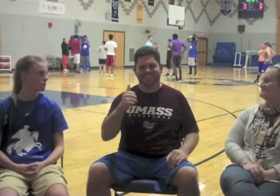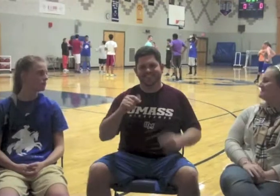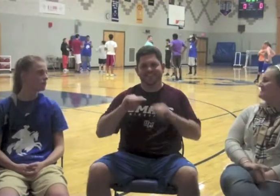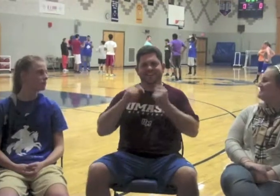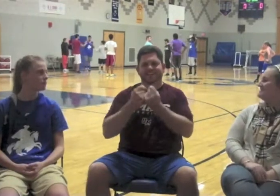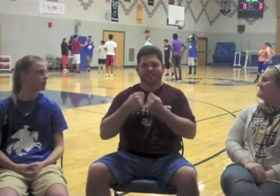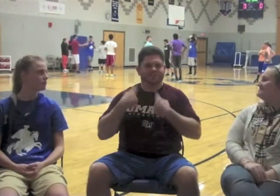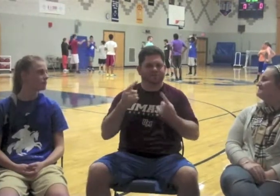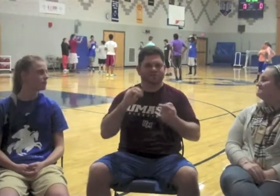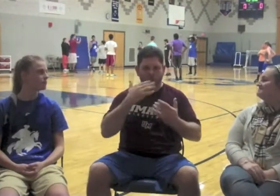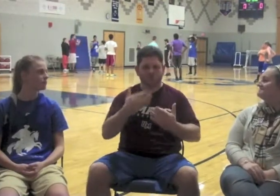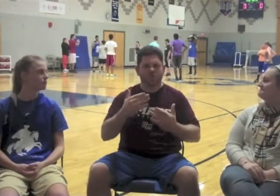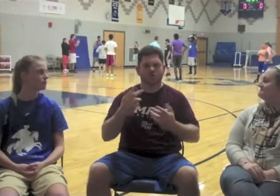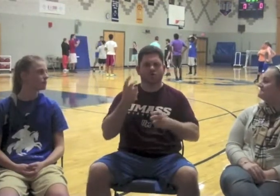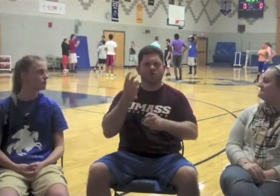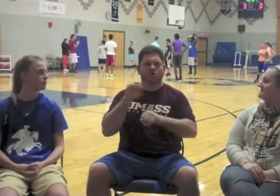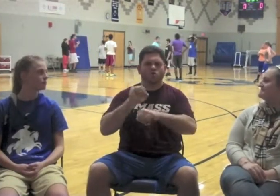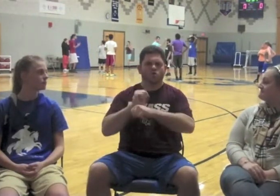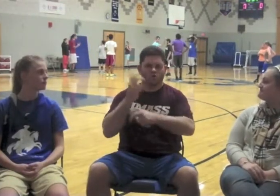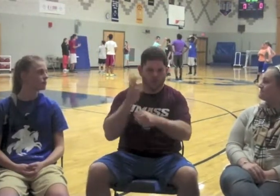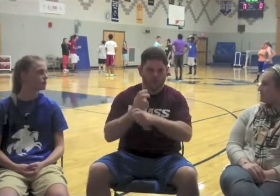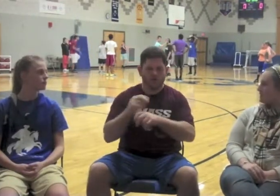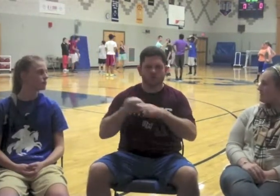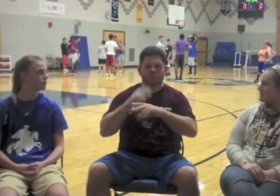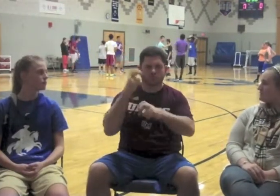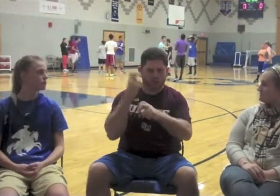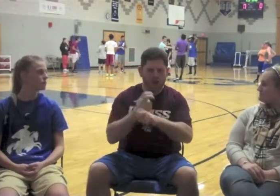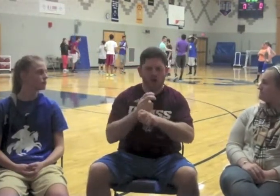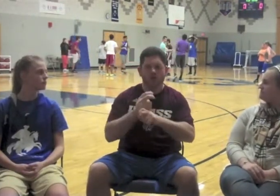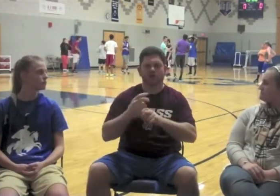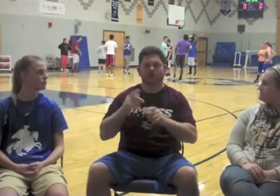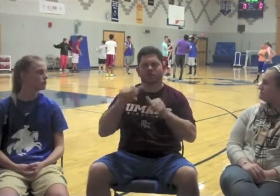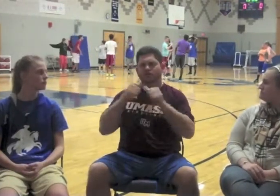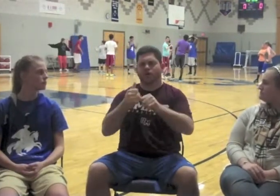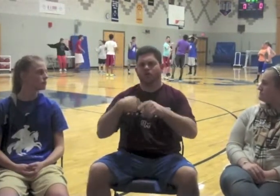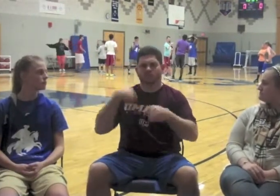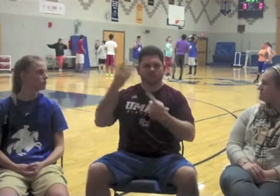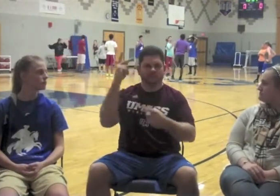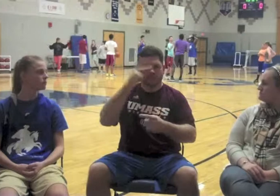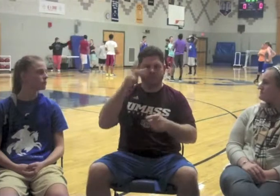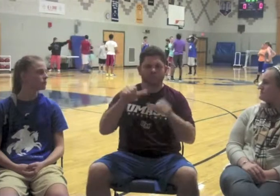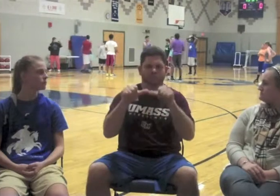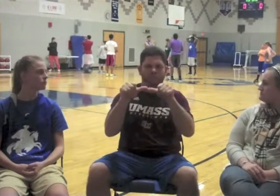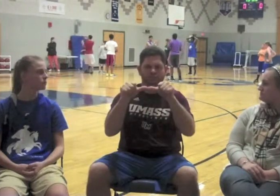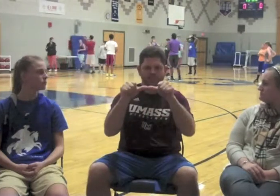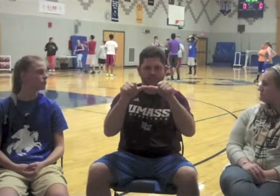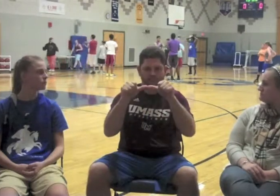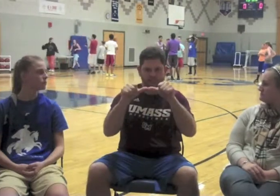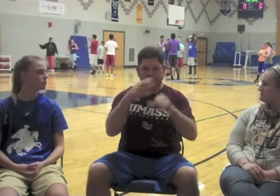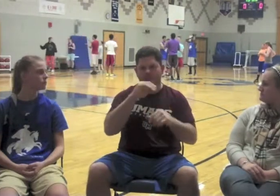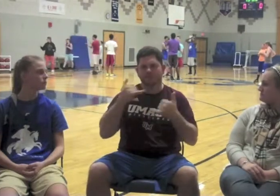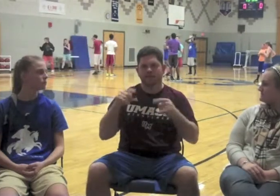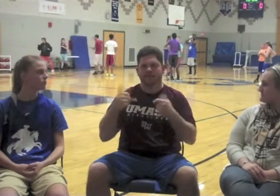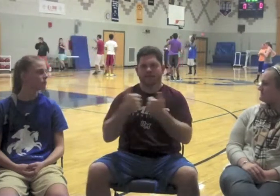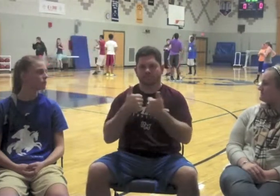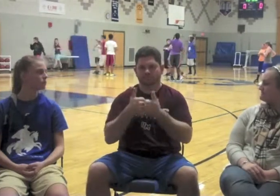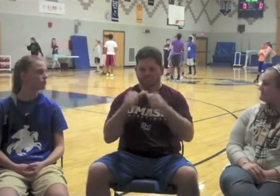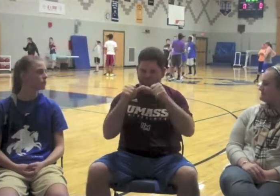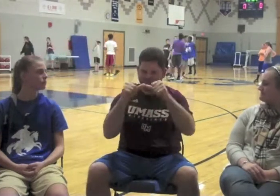Good. They look great. They're a hard-working team, and our philosophy this year is persistence. We're going to play each and every game to the very